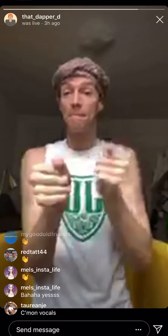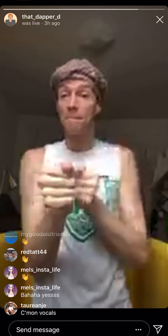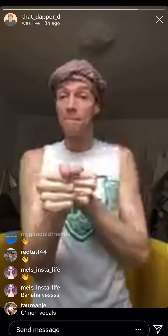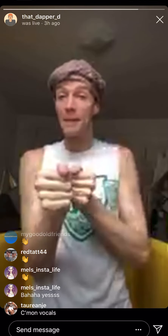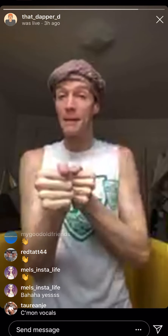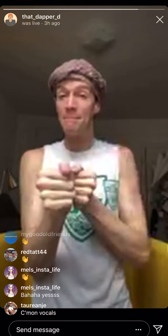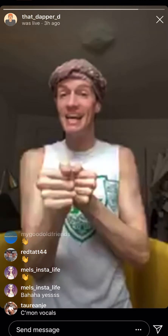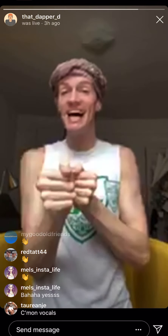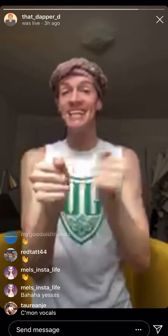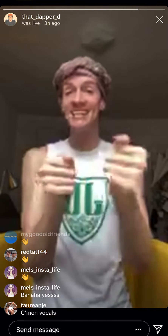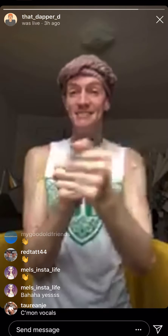behind